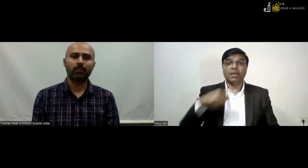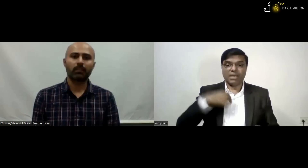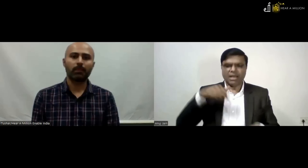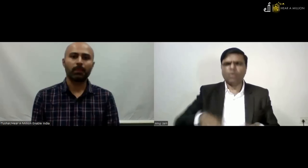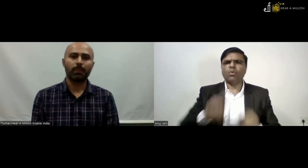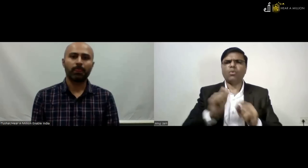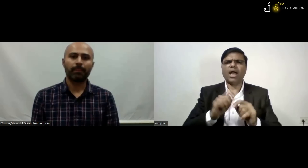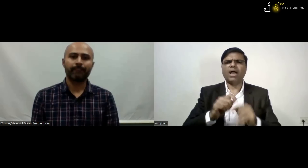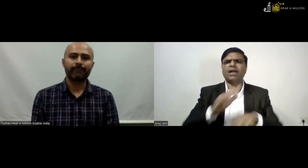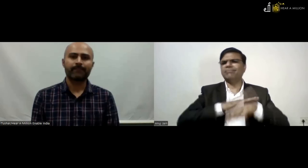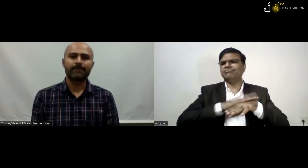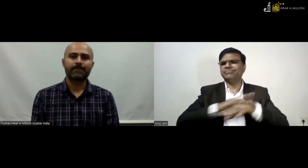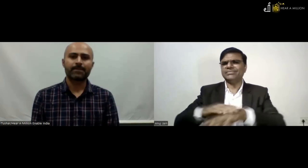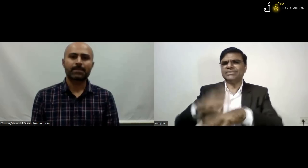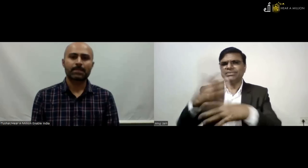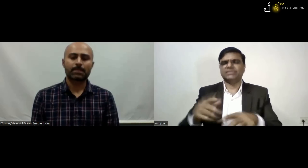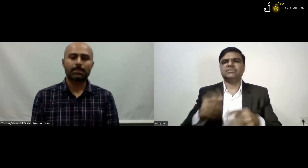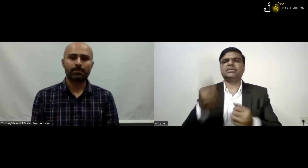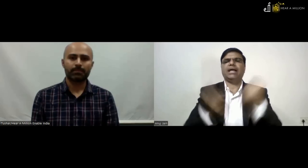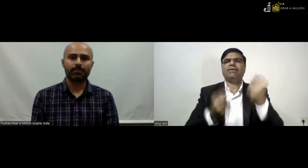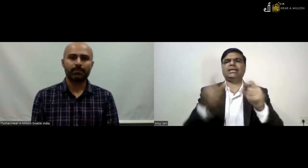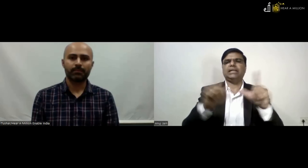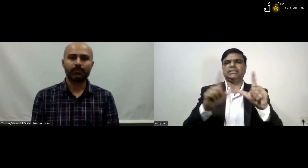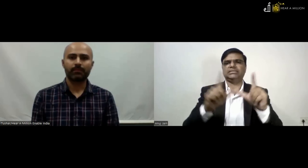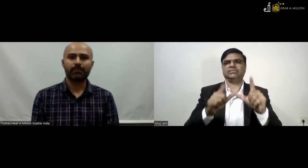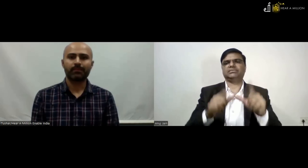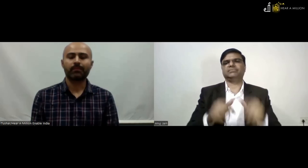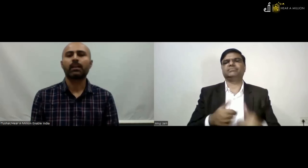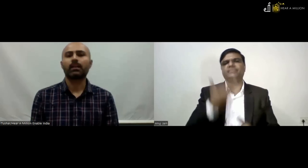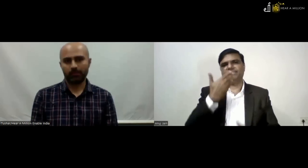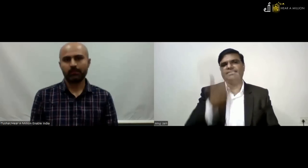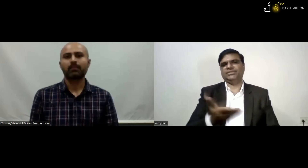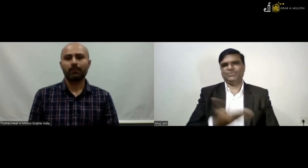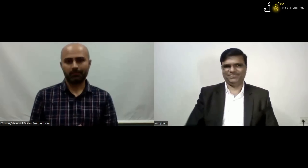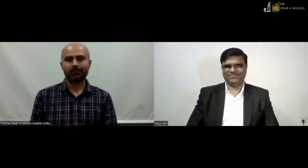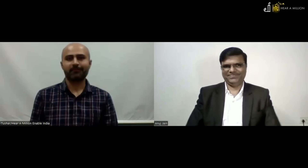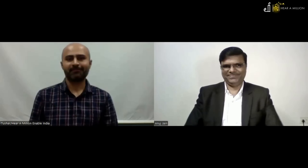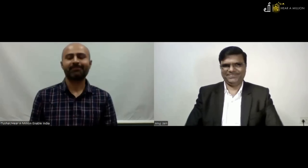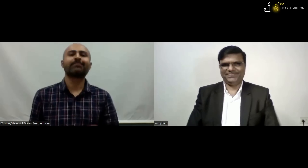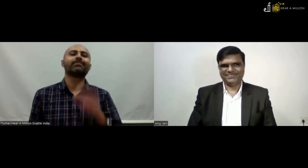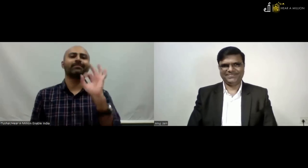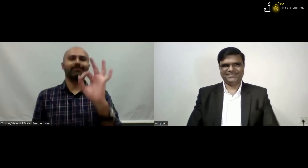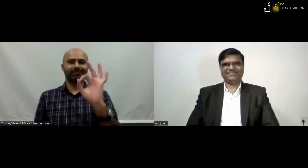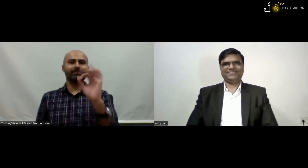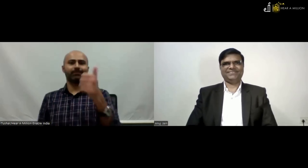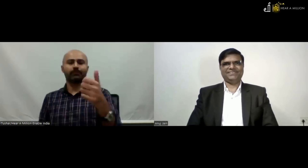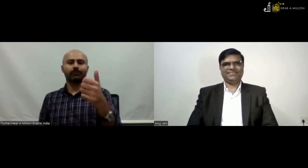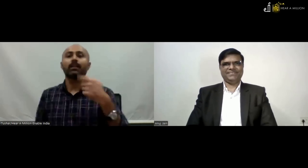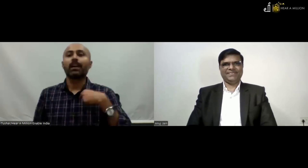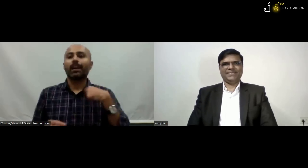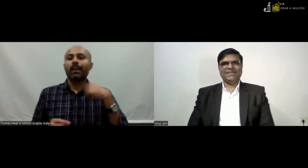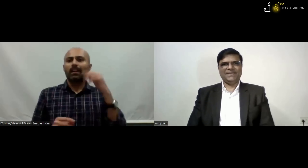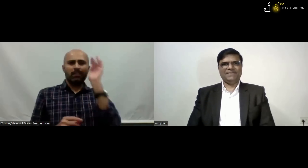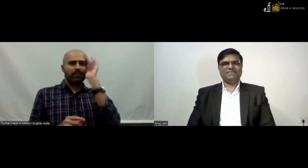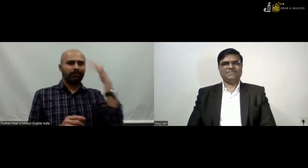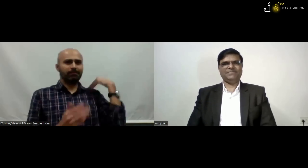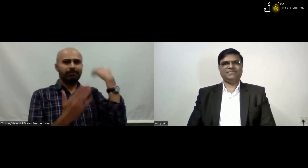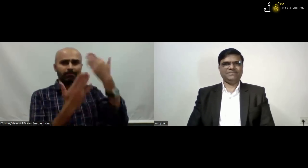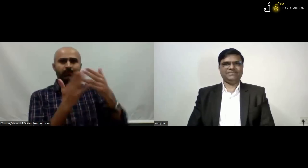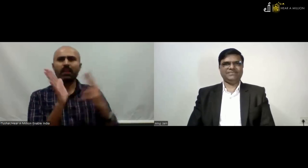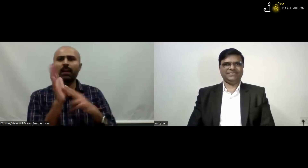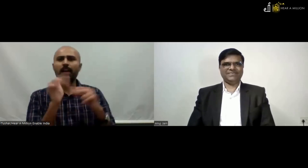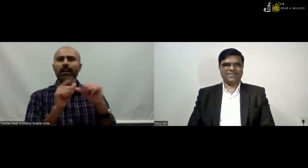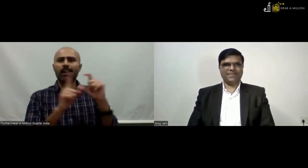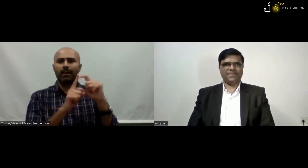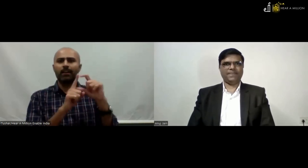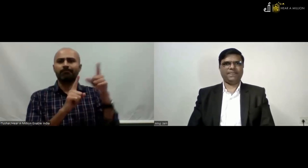require for advocacy related matters. My experiences related to driving license, I will be able to share. So